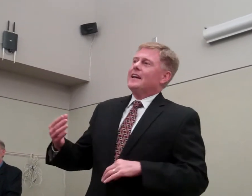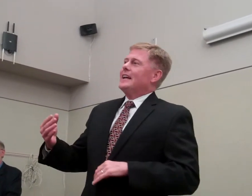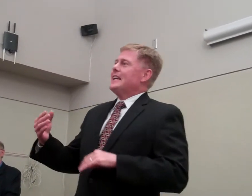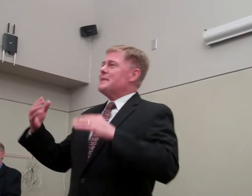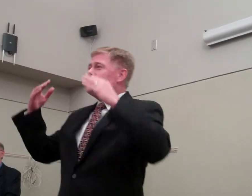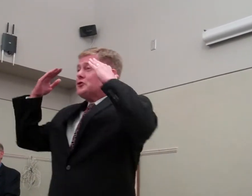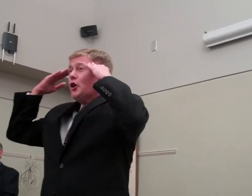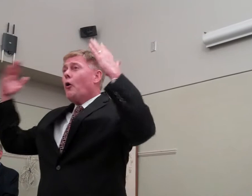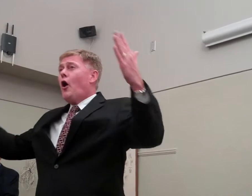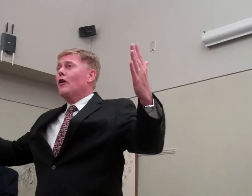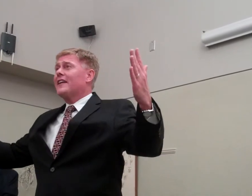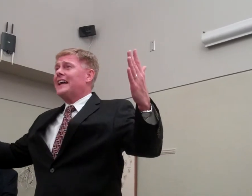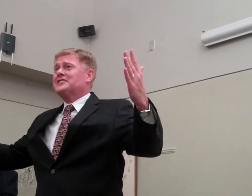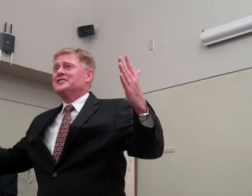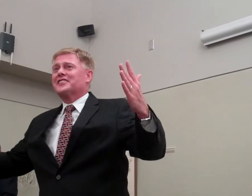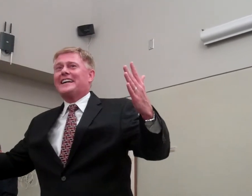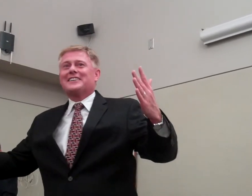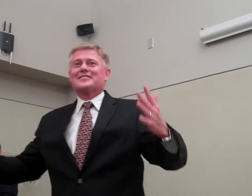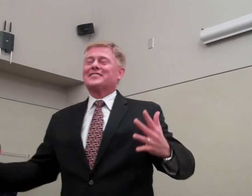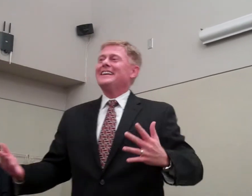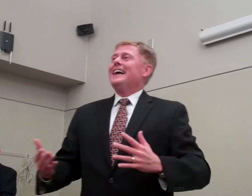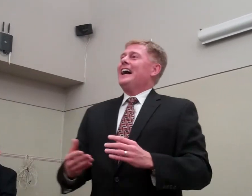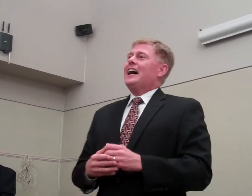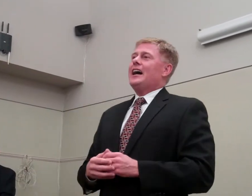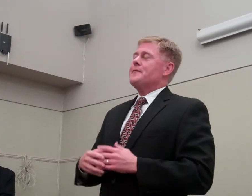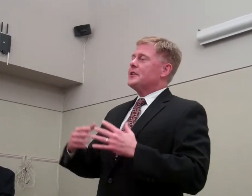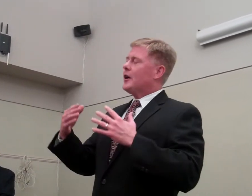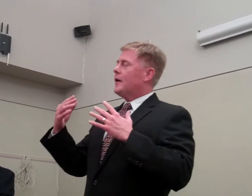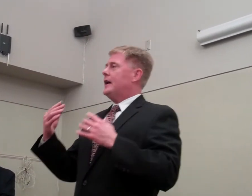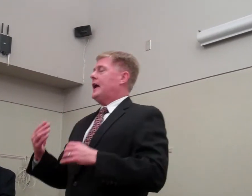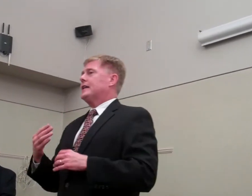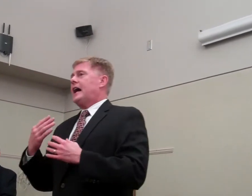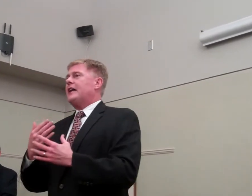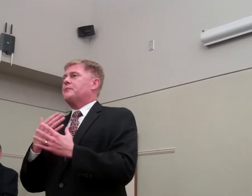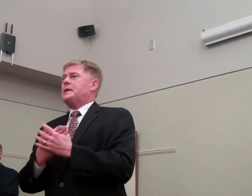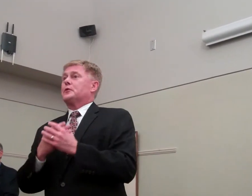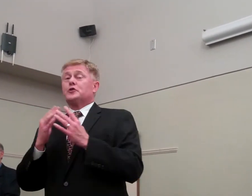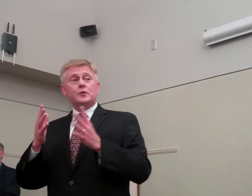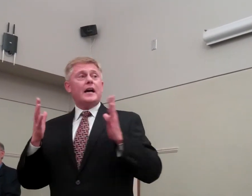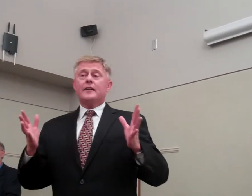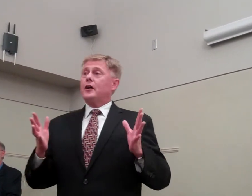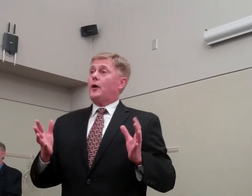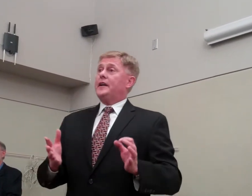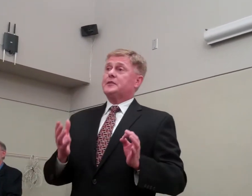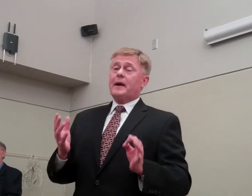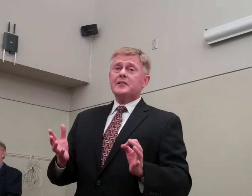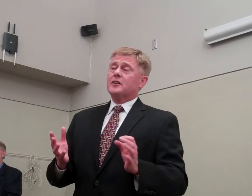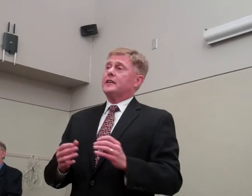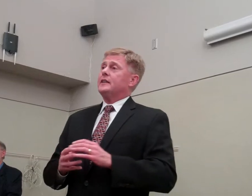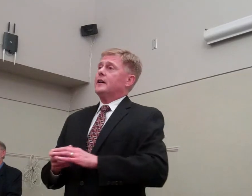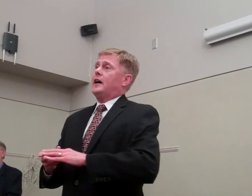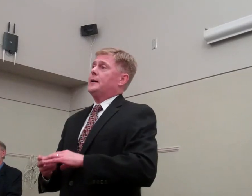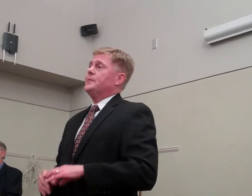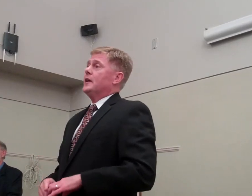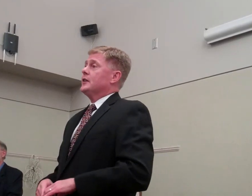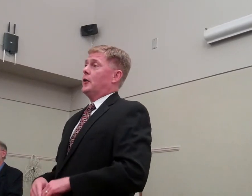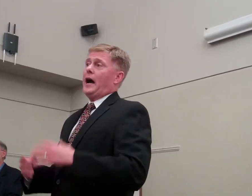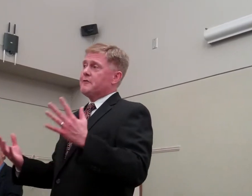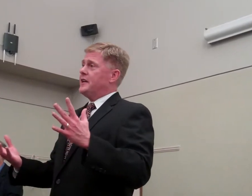We missed two whole election cycles. You know, a lot of people do not know. And especially, you know, I ran